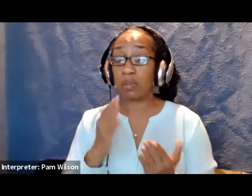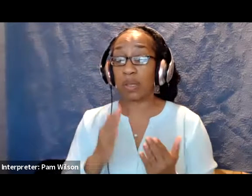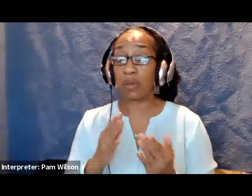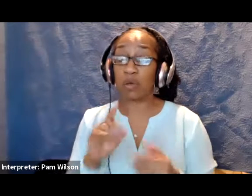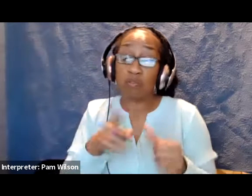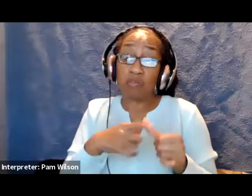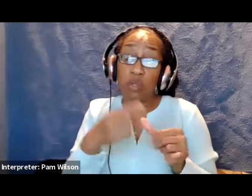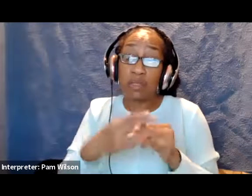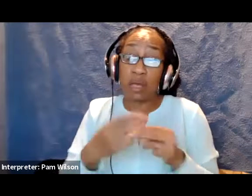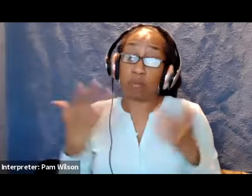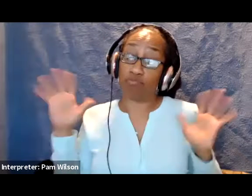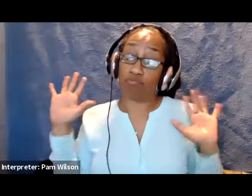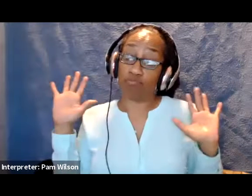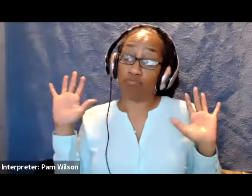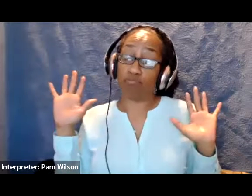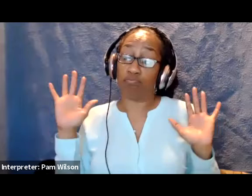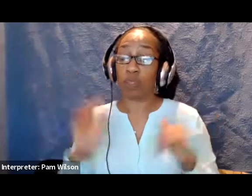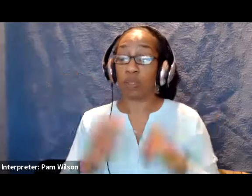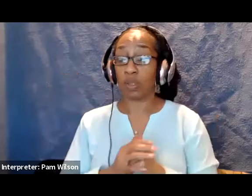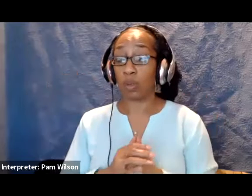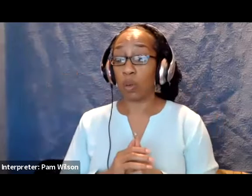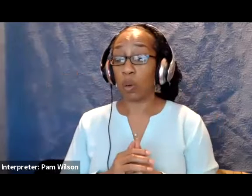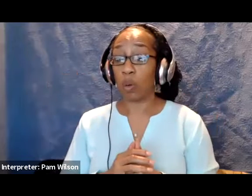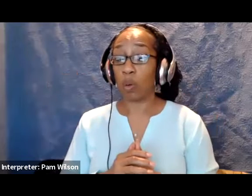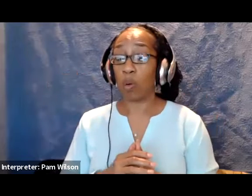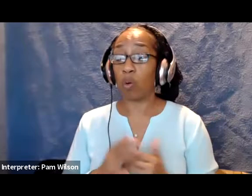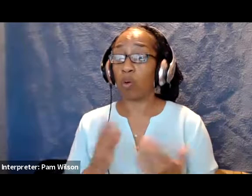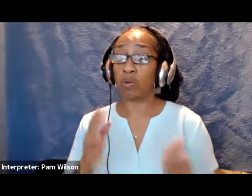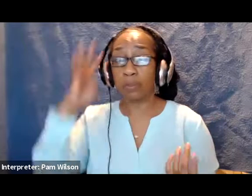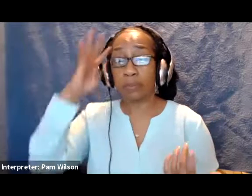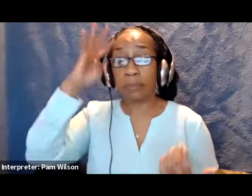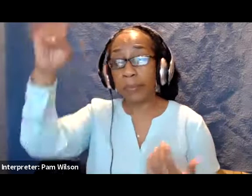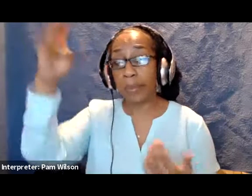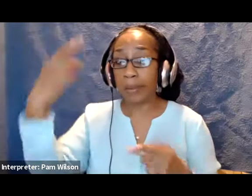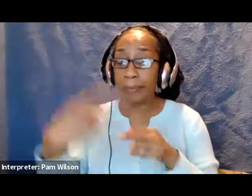name, or you may just want to give them a pseudonym.